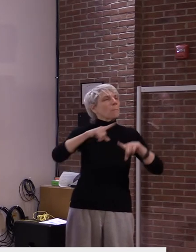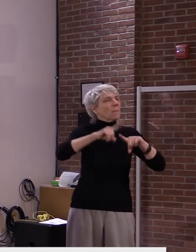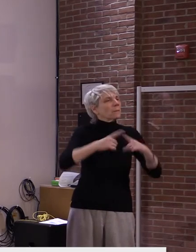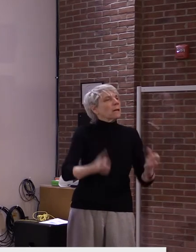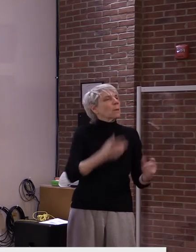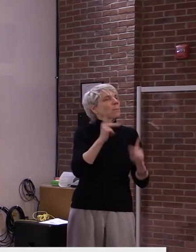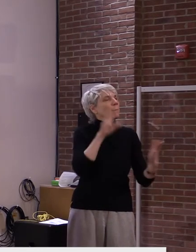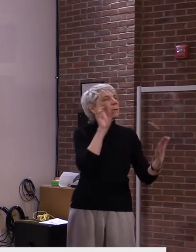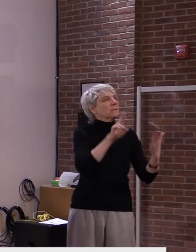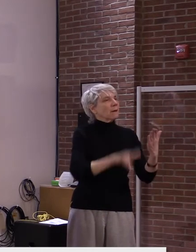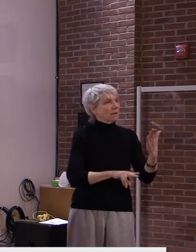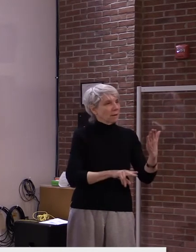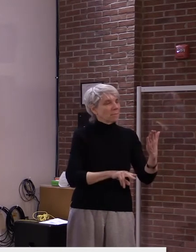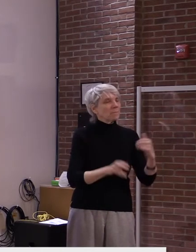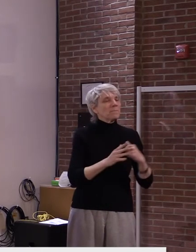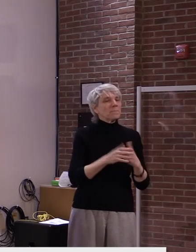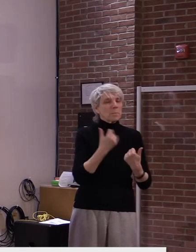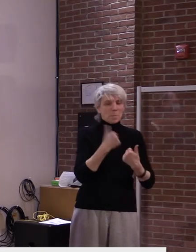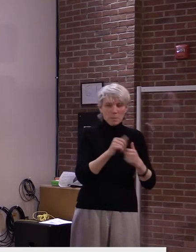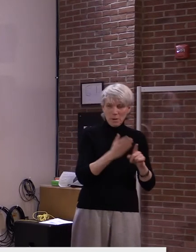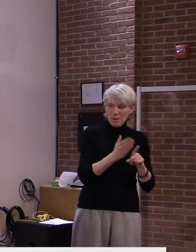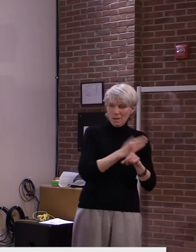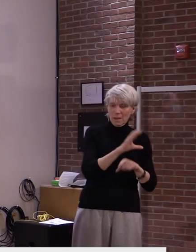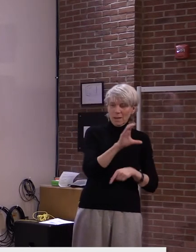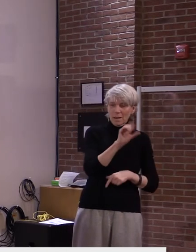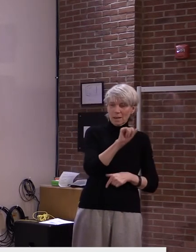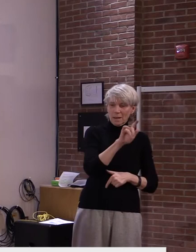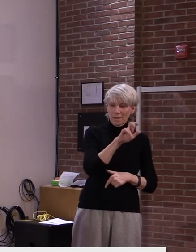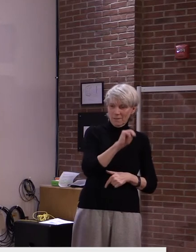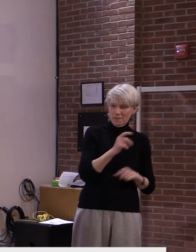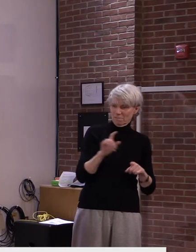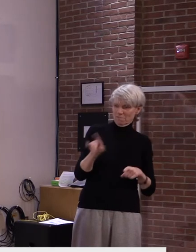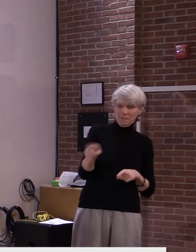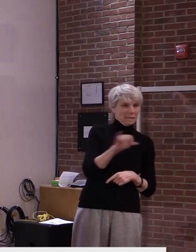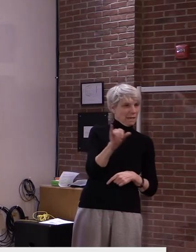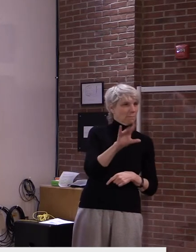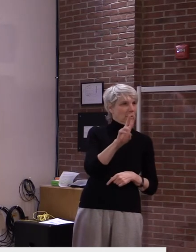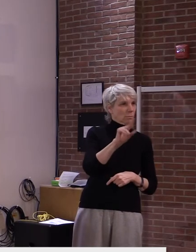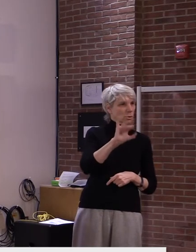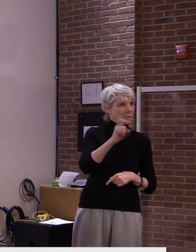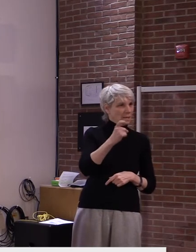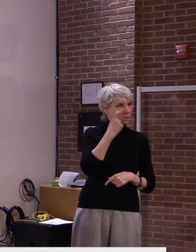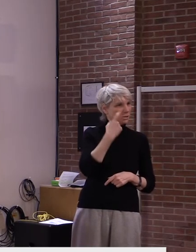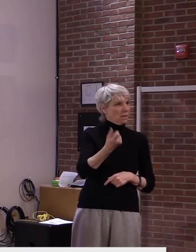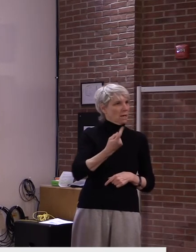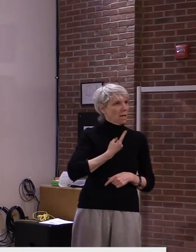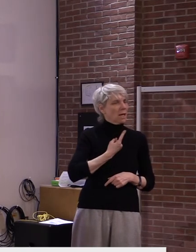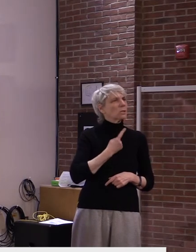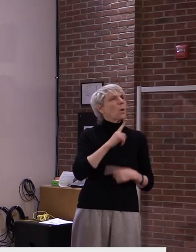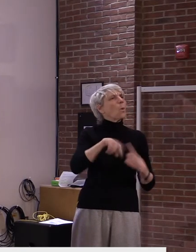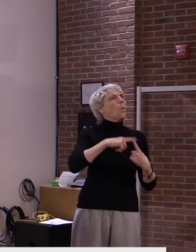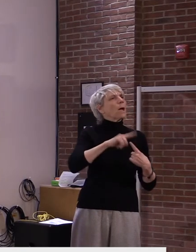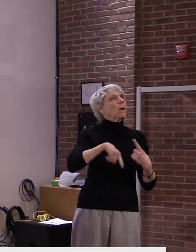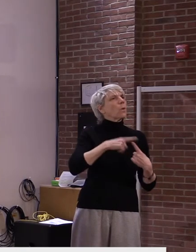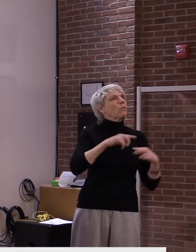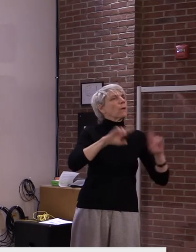your colleague Kelvin asked a similar question about when is the next age band